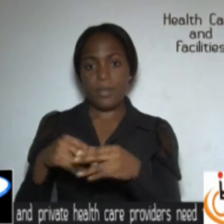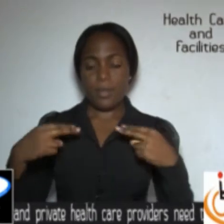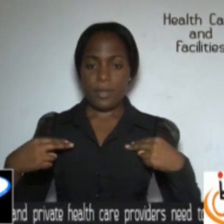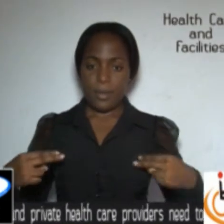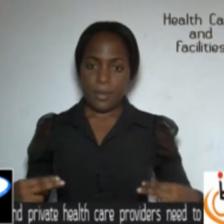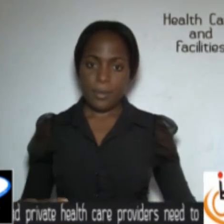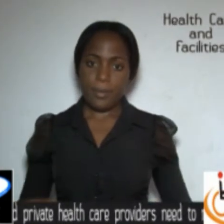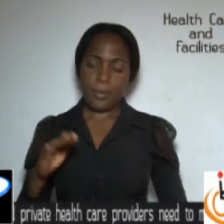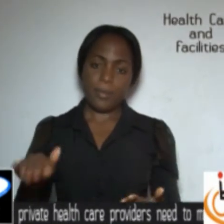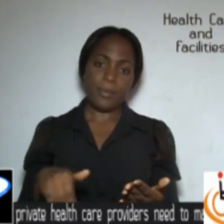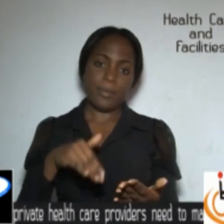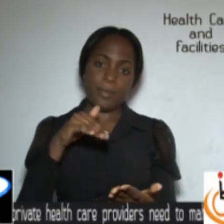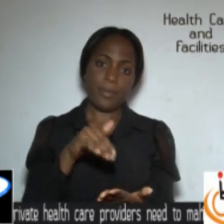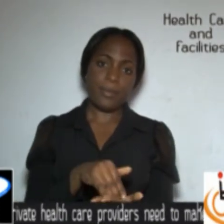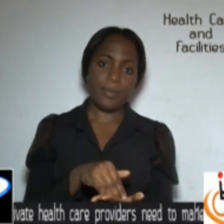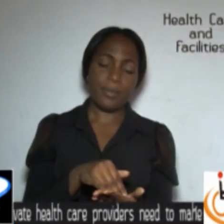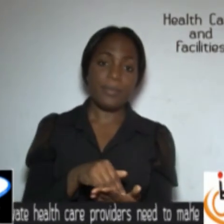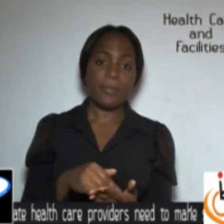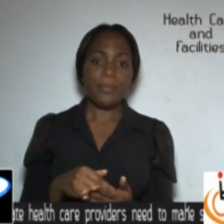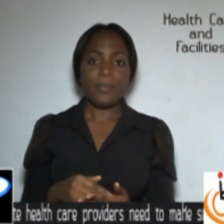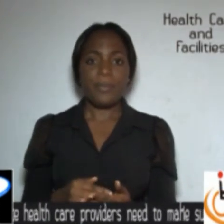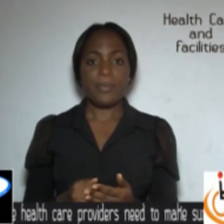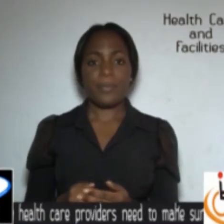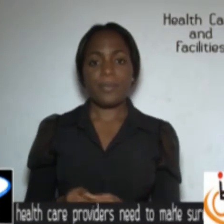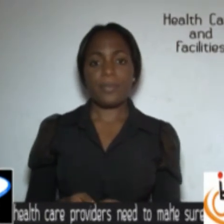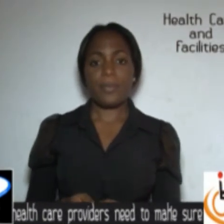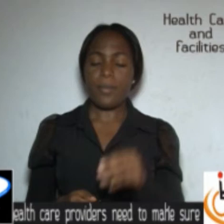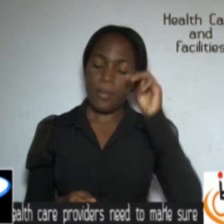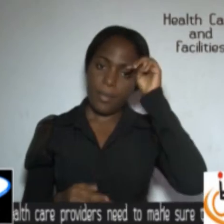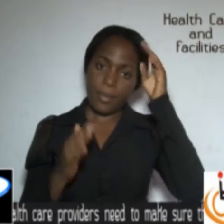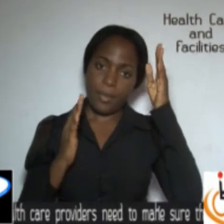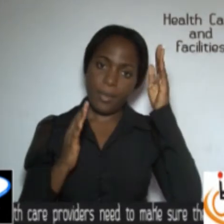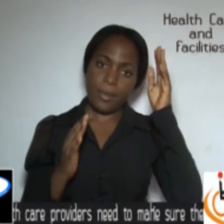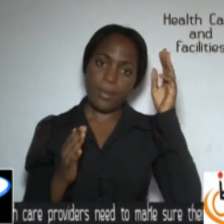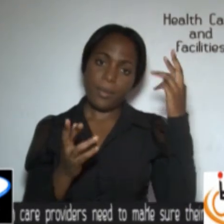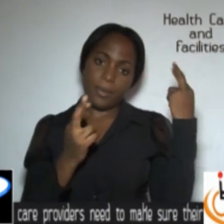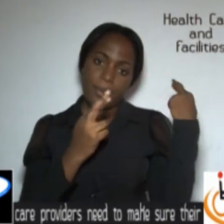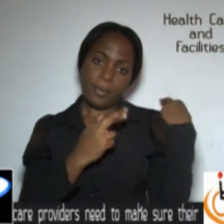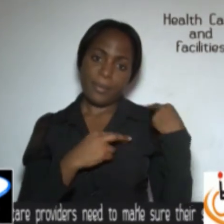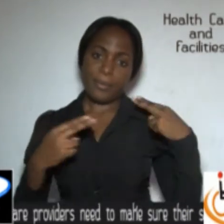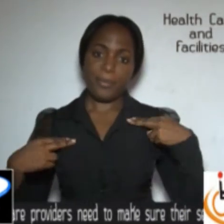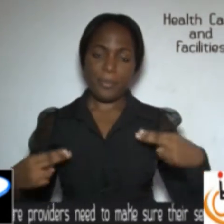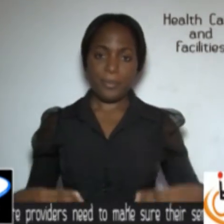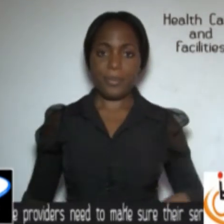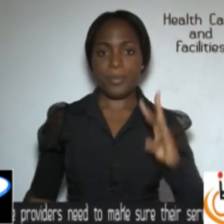specialized rehabilitation services. The ministry responsible for health shall,